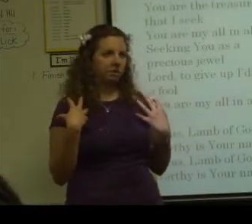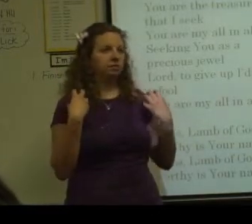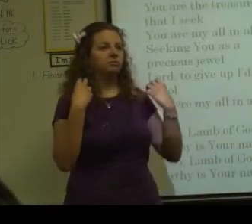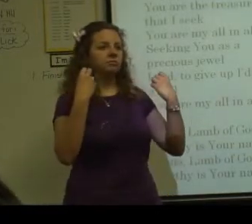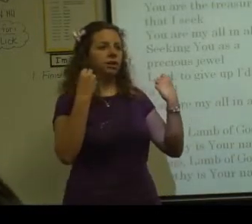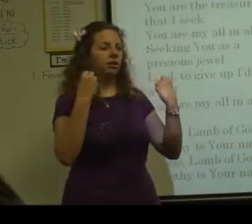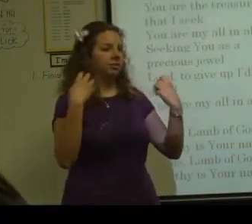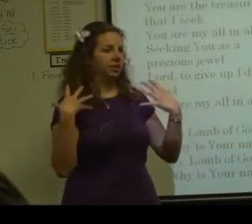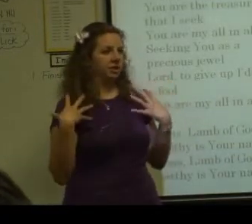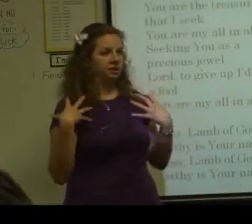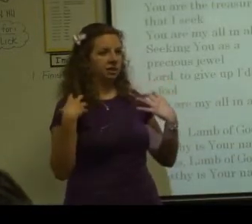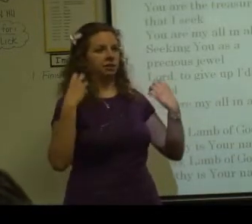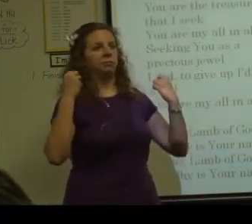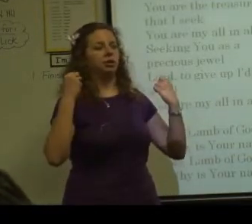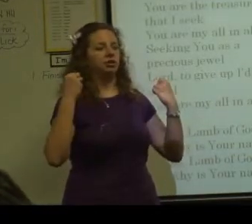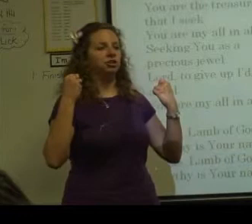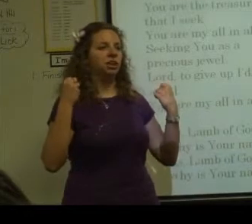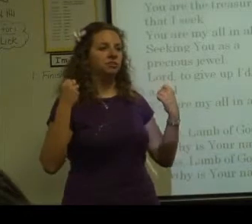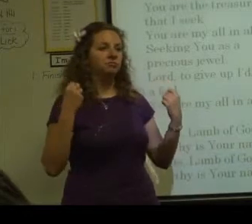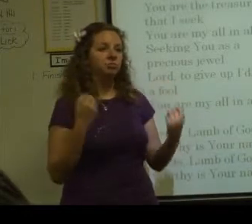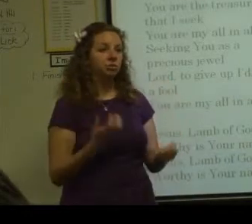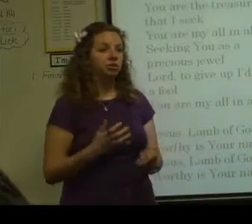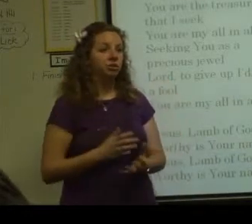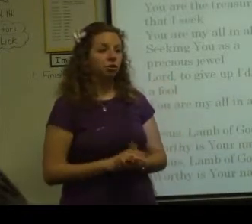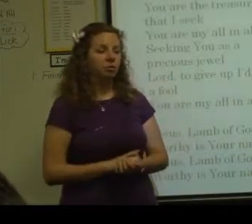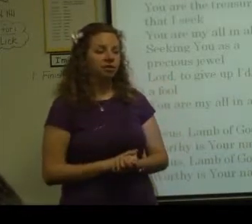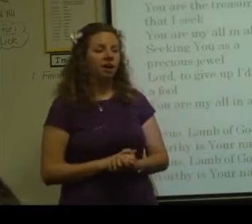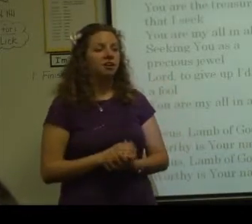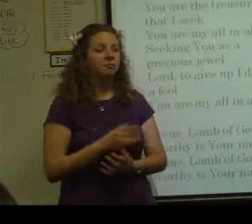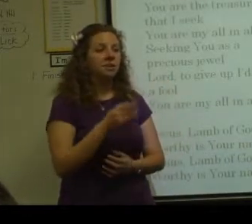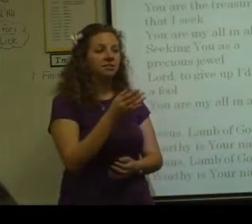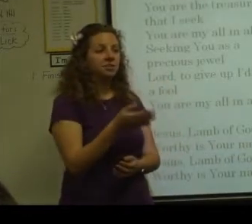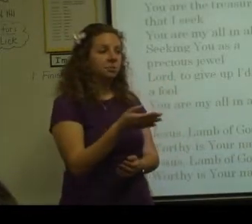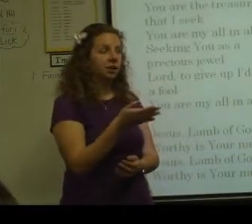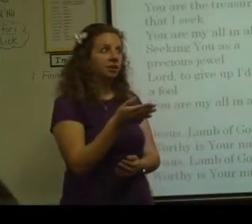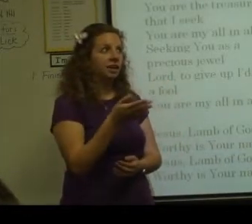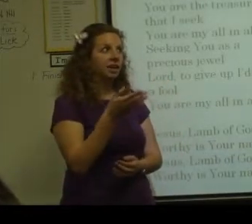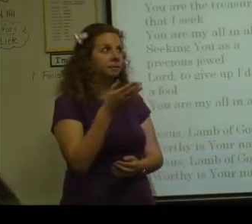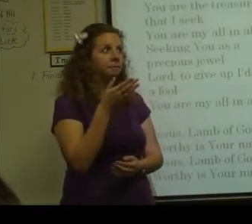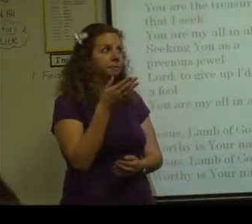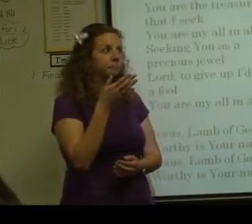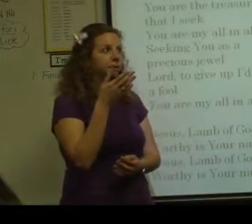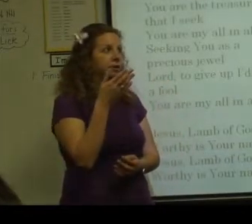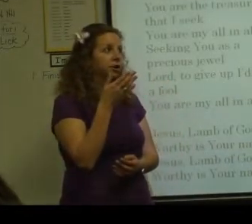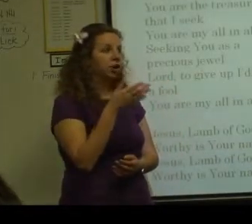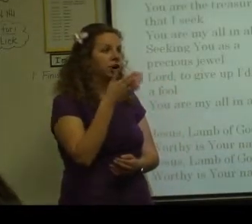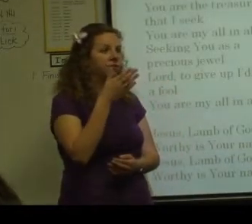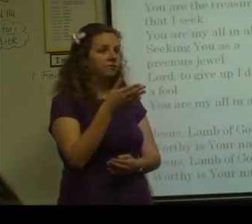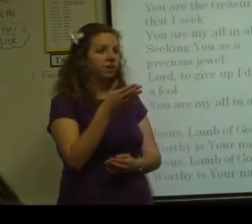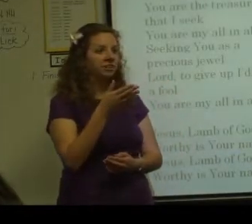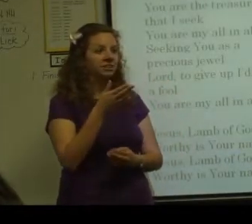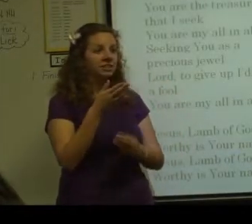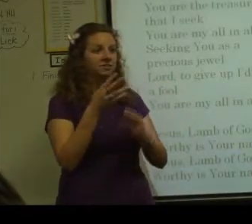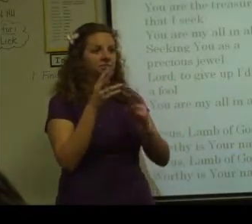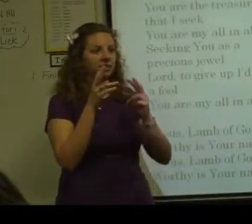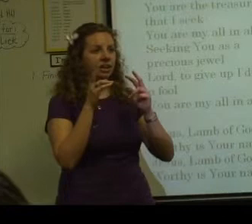being healthy, like taking up courage again. So you can incorporate that. But even the part like your heart fails is like